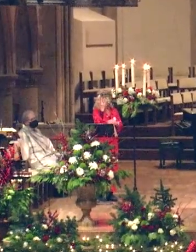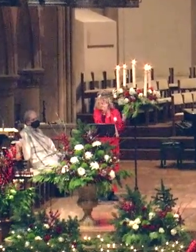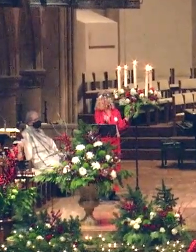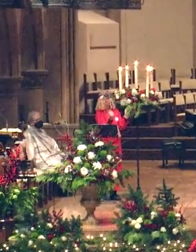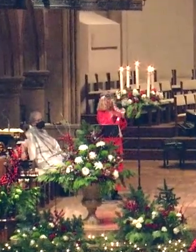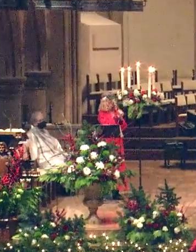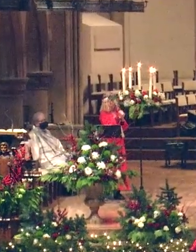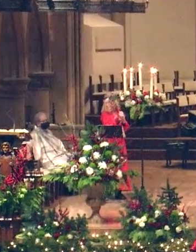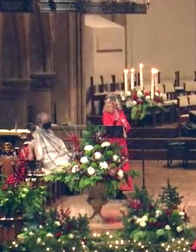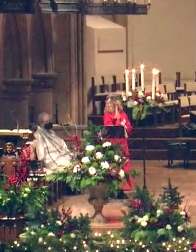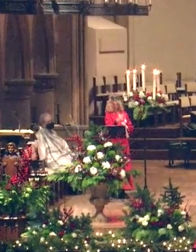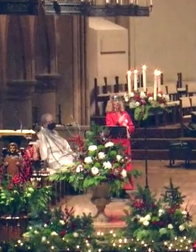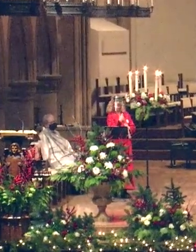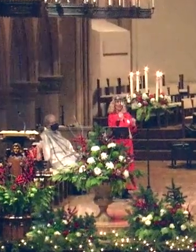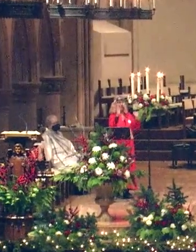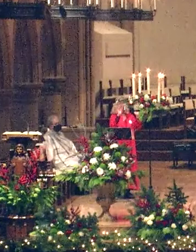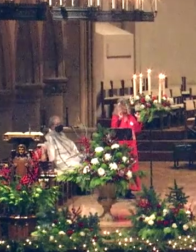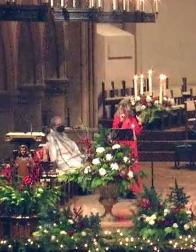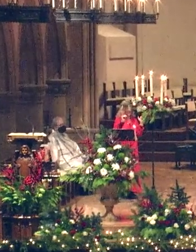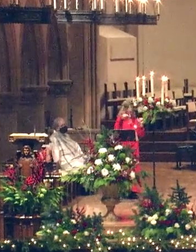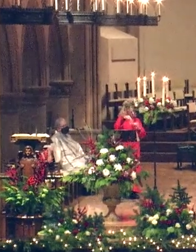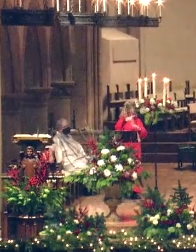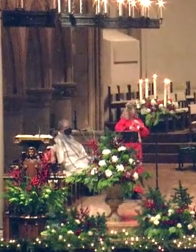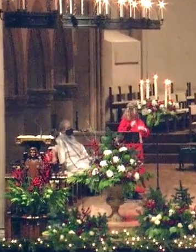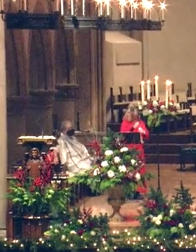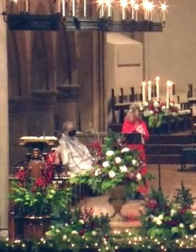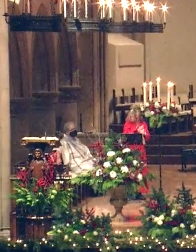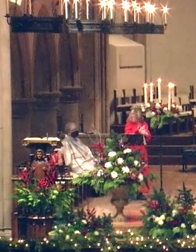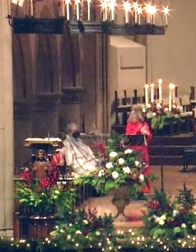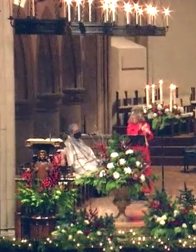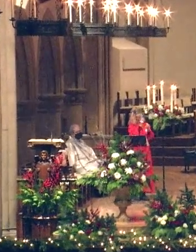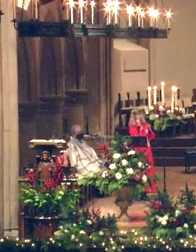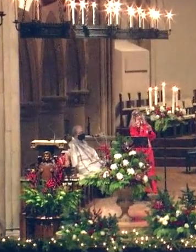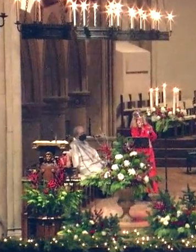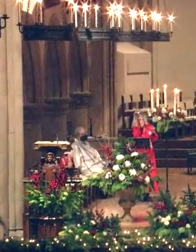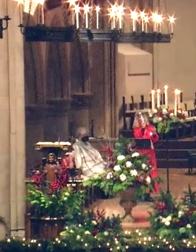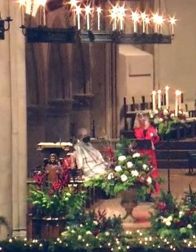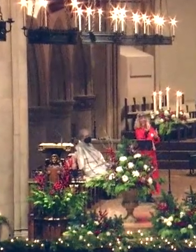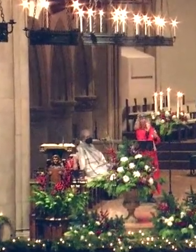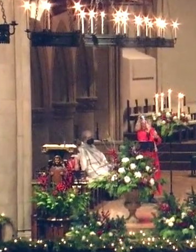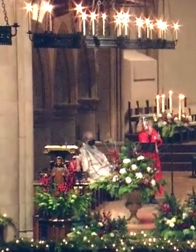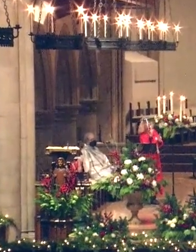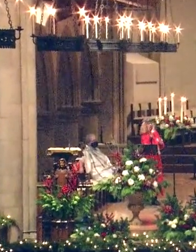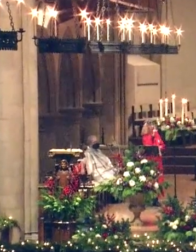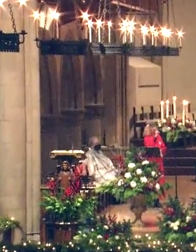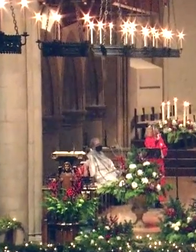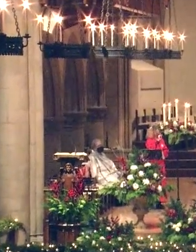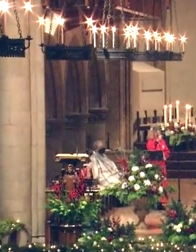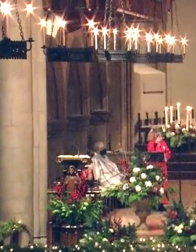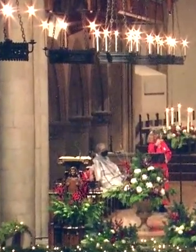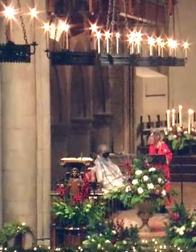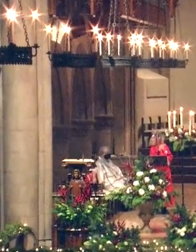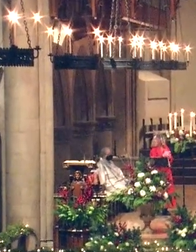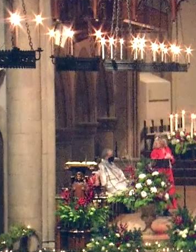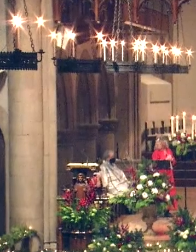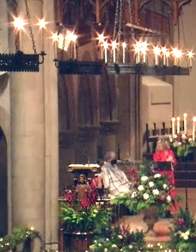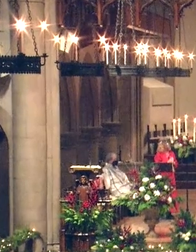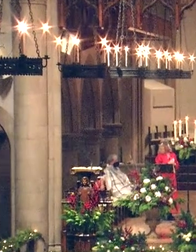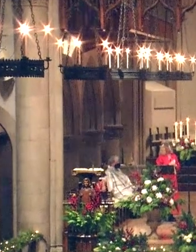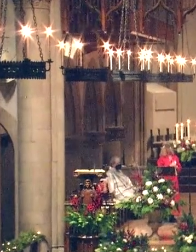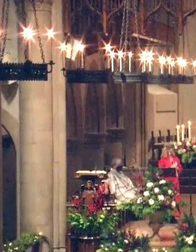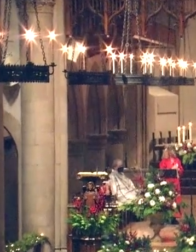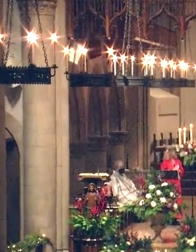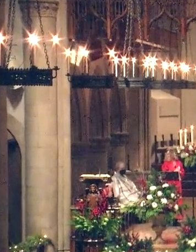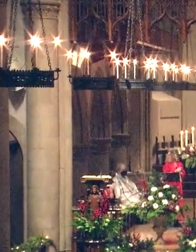and we will say goodbye to this year and look in hope to 2021. Just a reminder that our